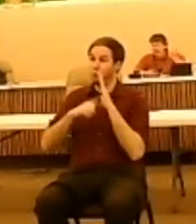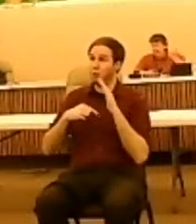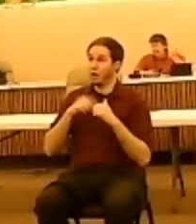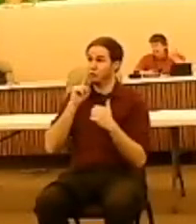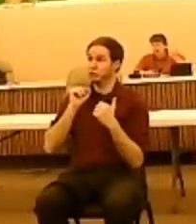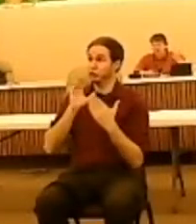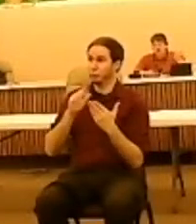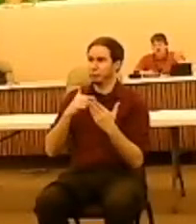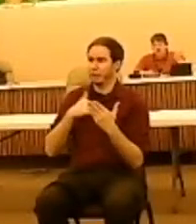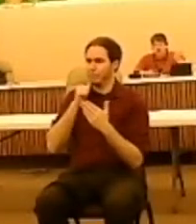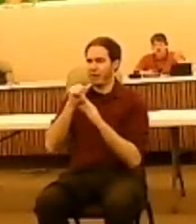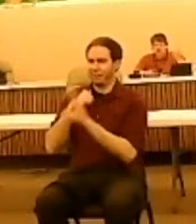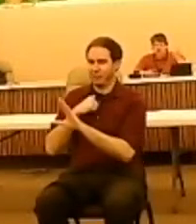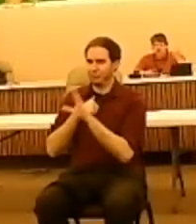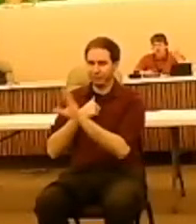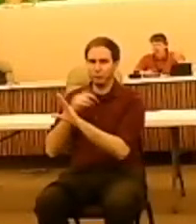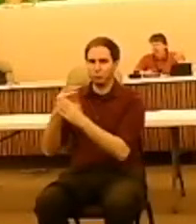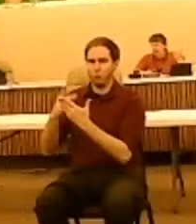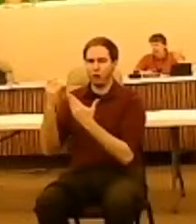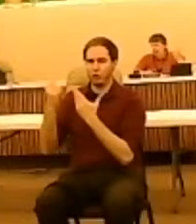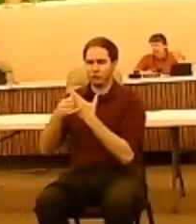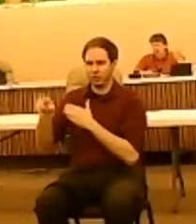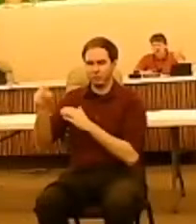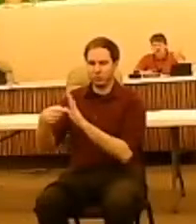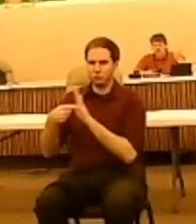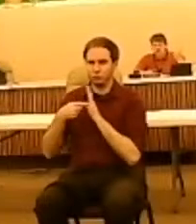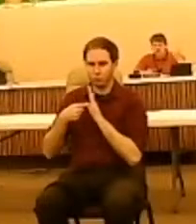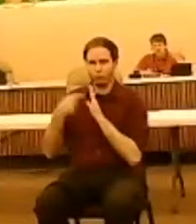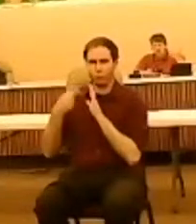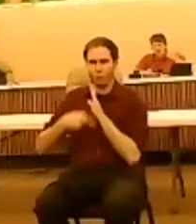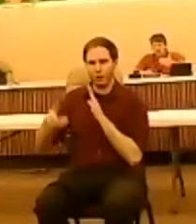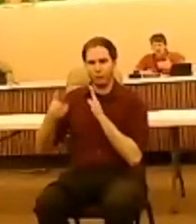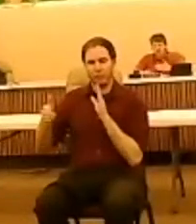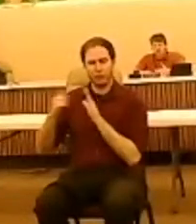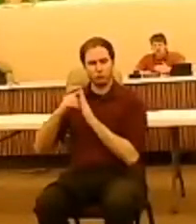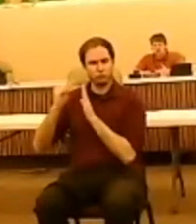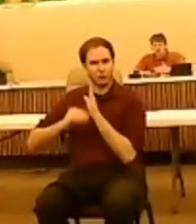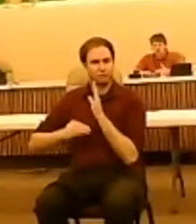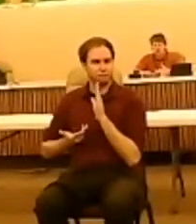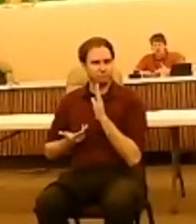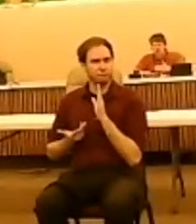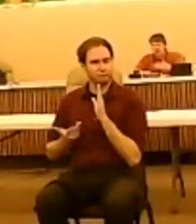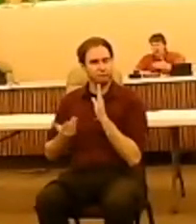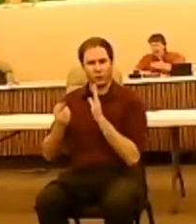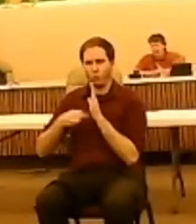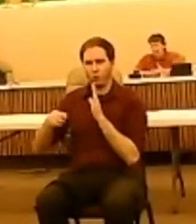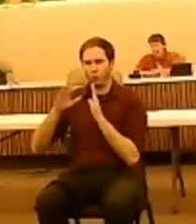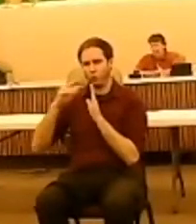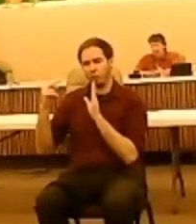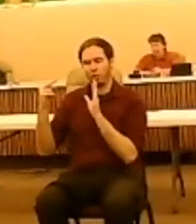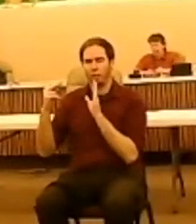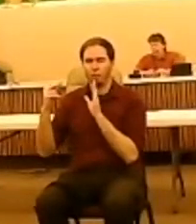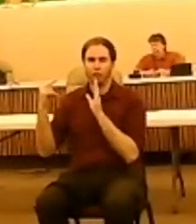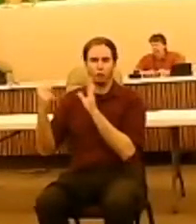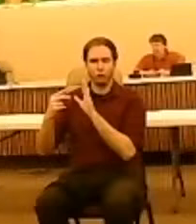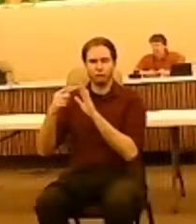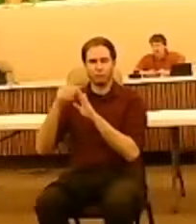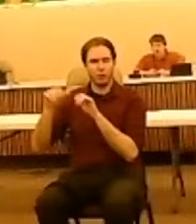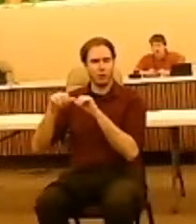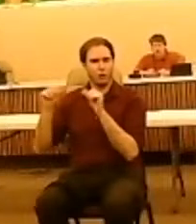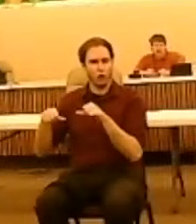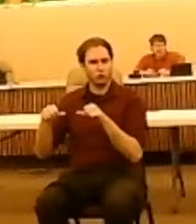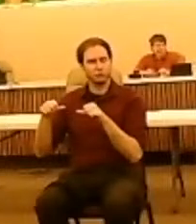not them. This is their project. They need to put together, here's what we're looking at from a